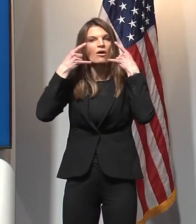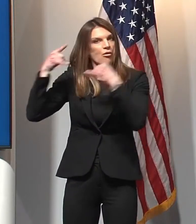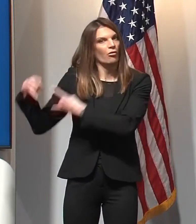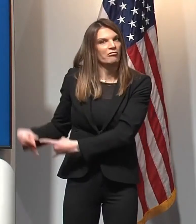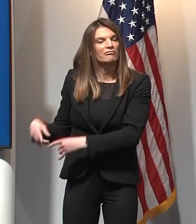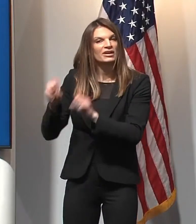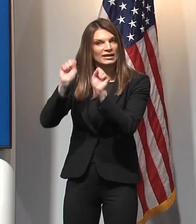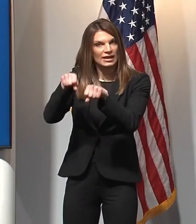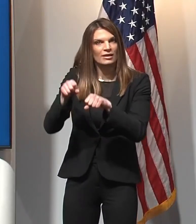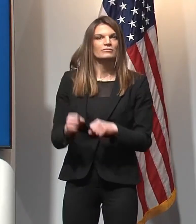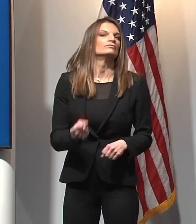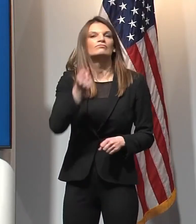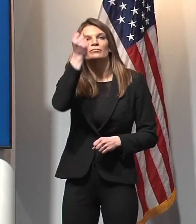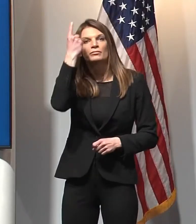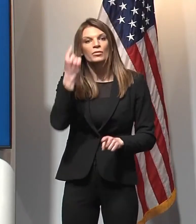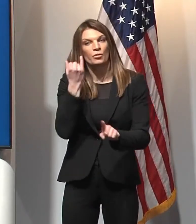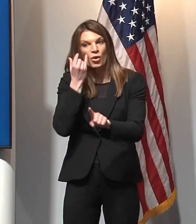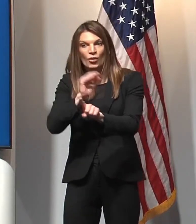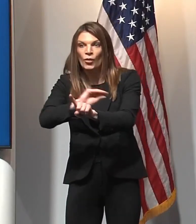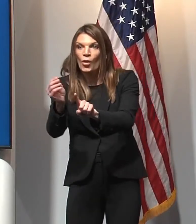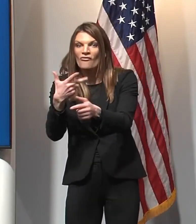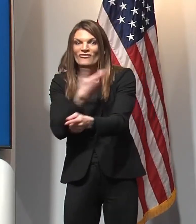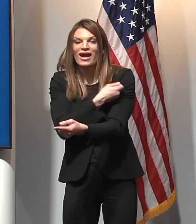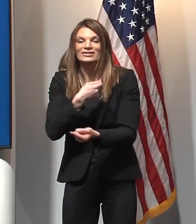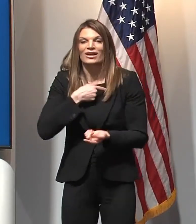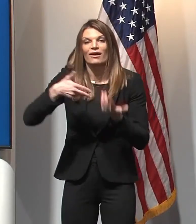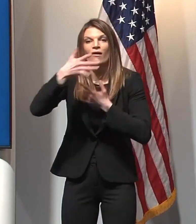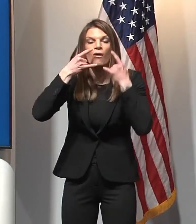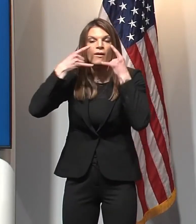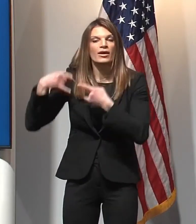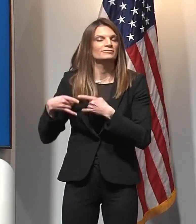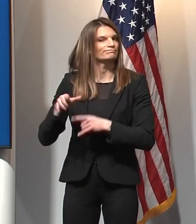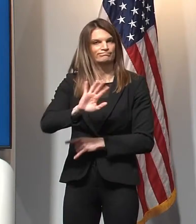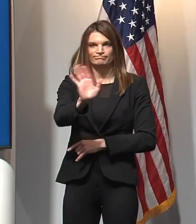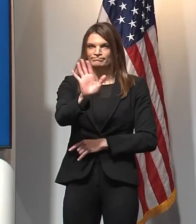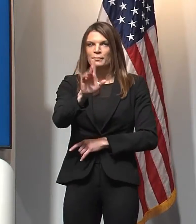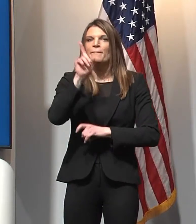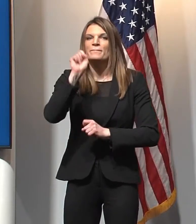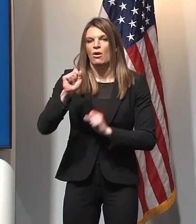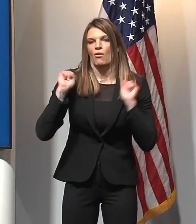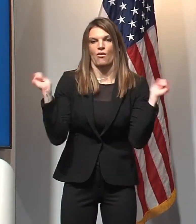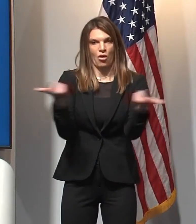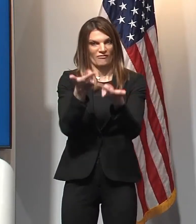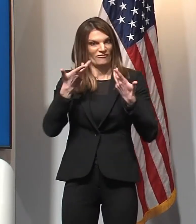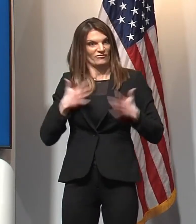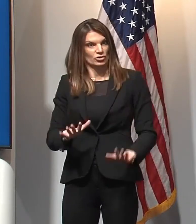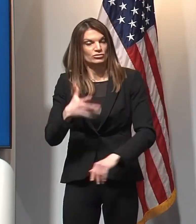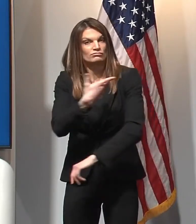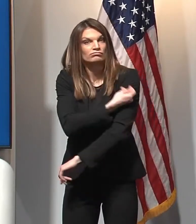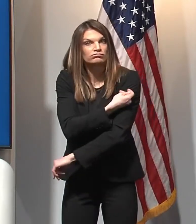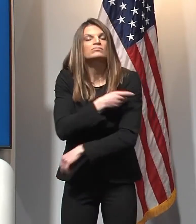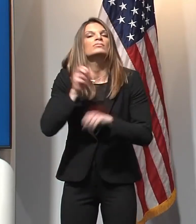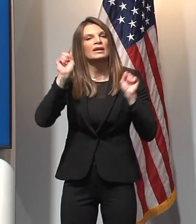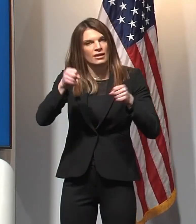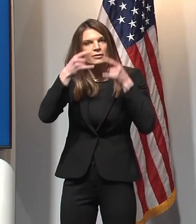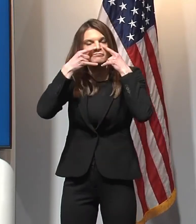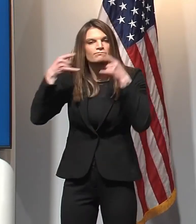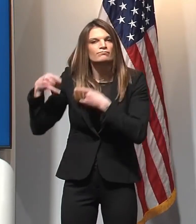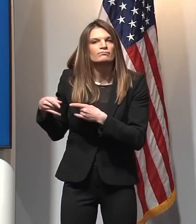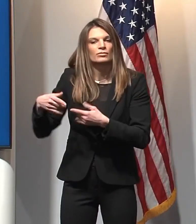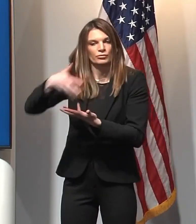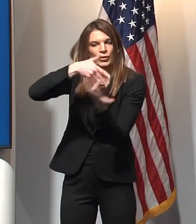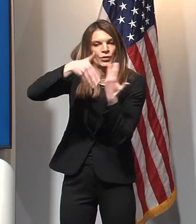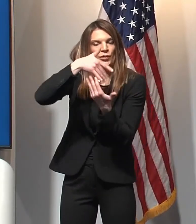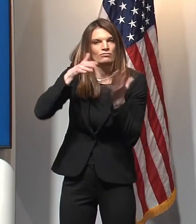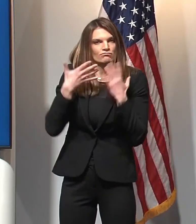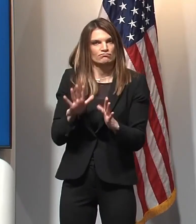participants have been vaccinated. This tracks with the CDC's latest guidance, and we can take these steps because we know what it takes to